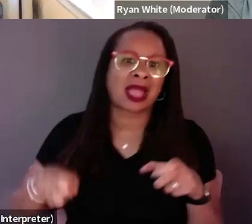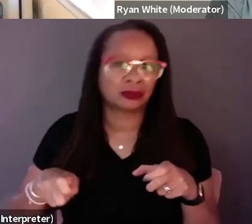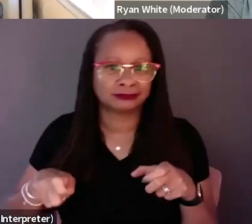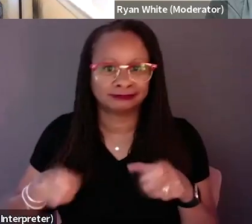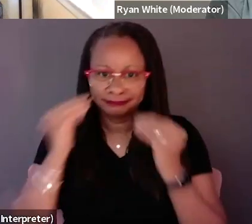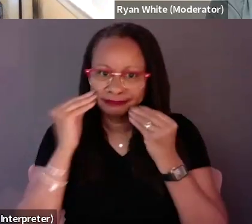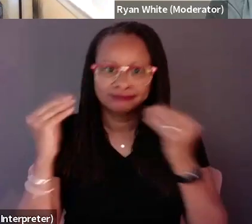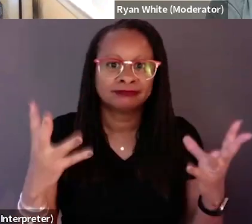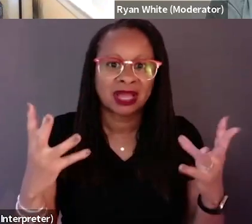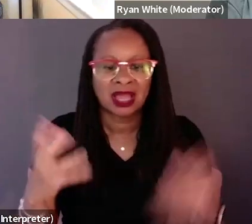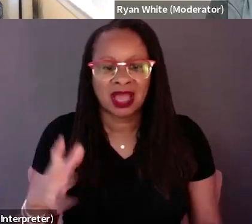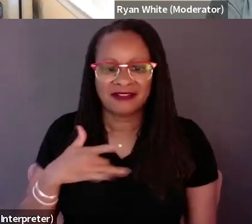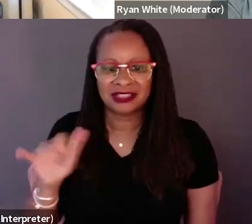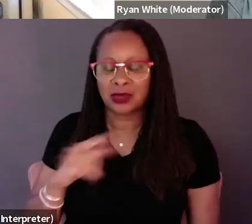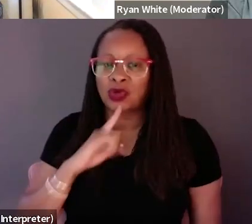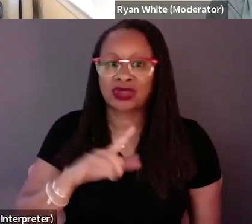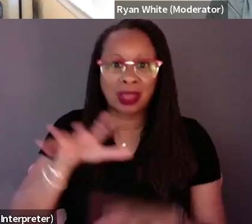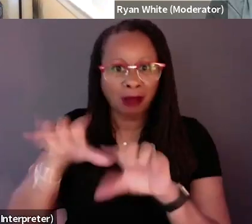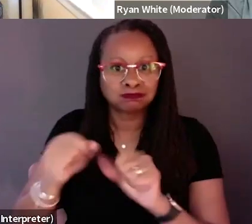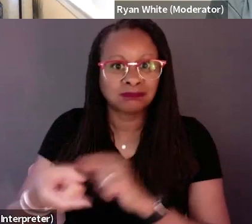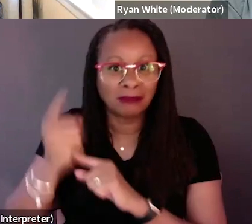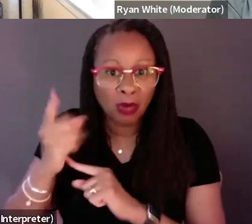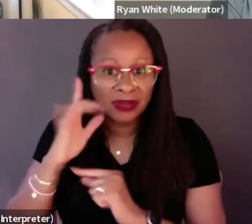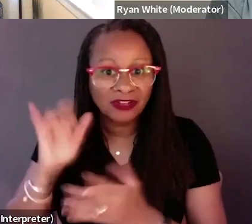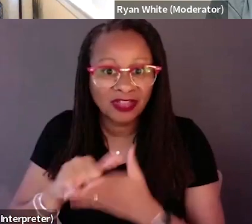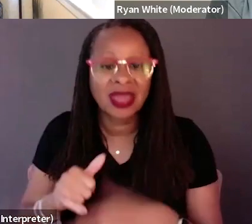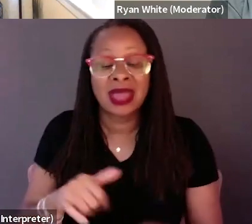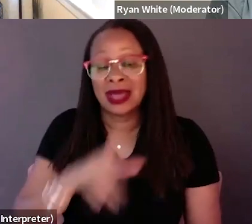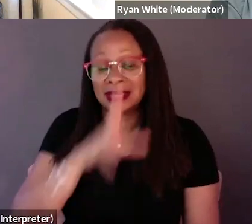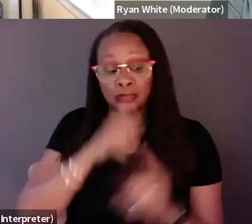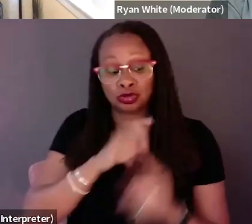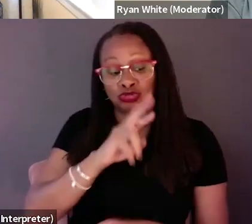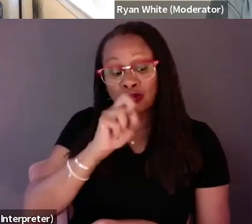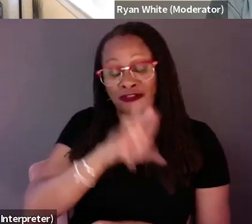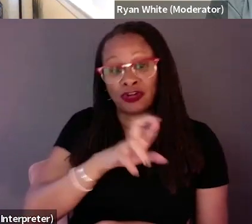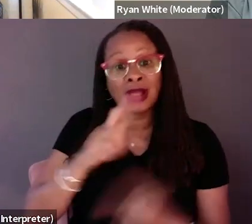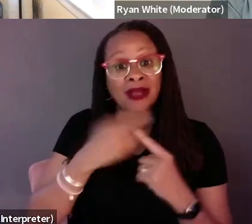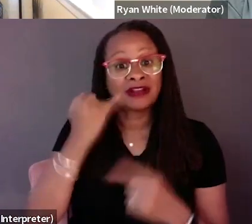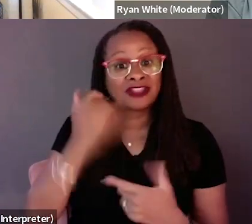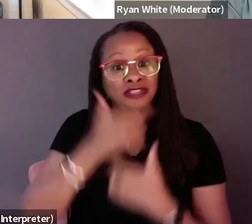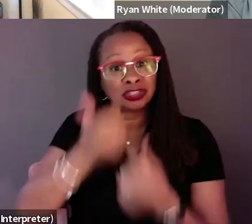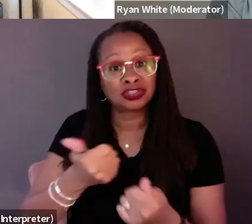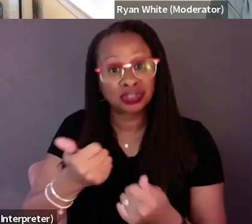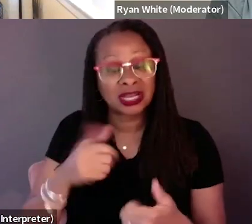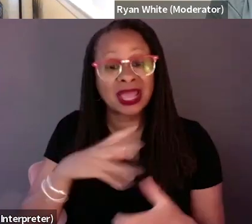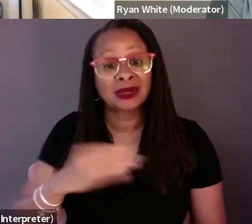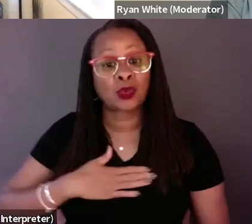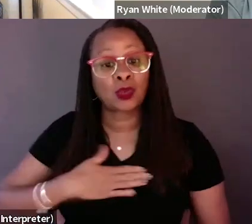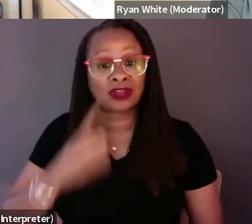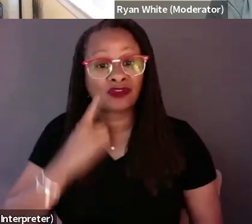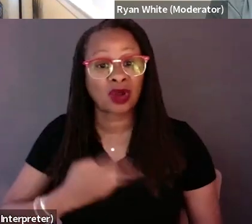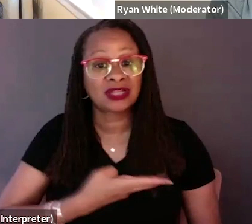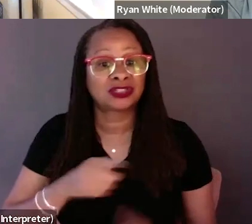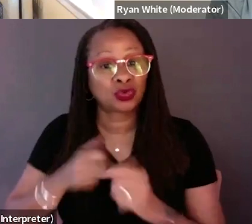out. So we were like, wow, it feels like we really kind of captured a moment. So I spoke to River about whether they would be interested in and willing for